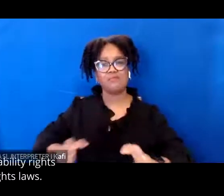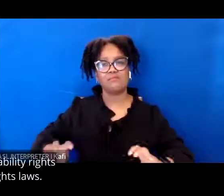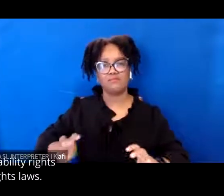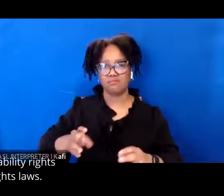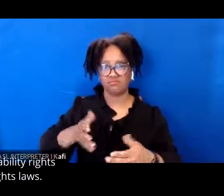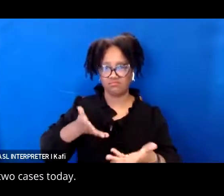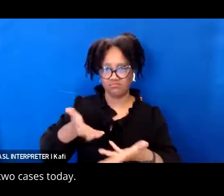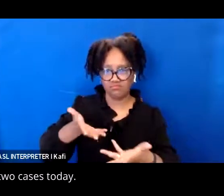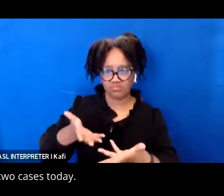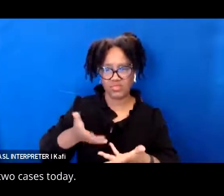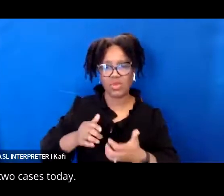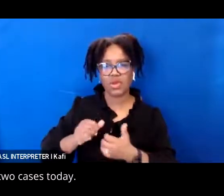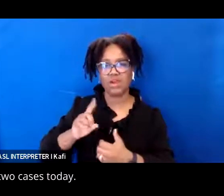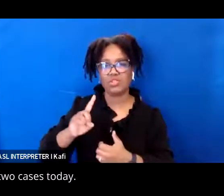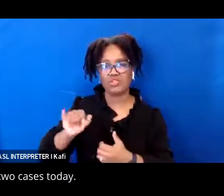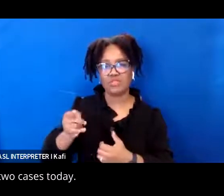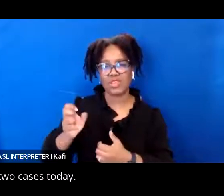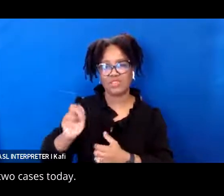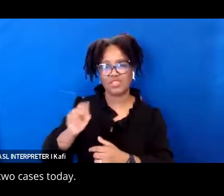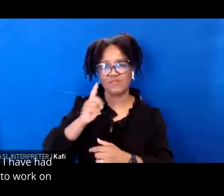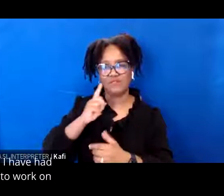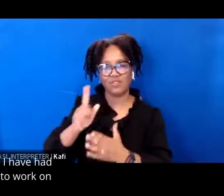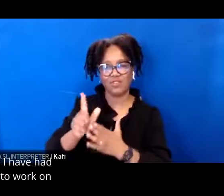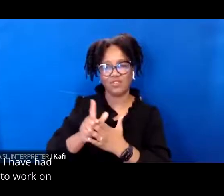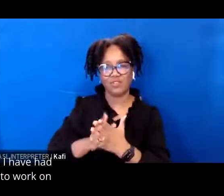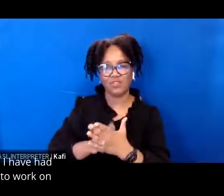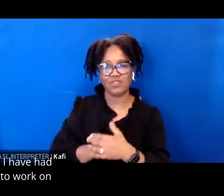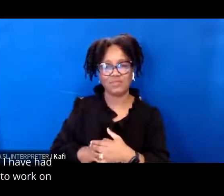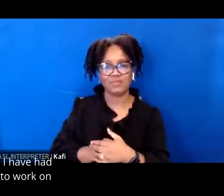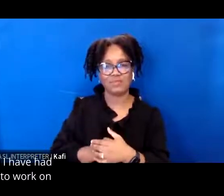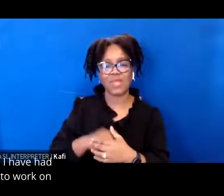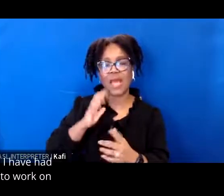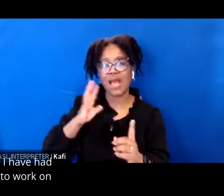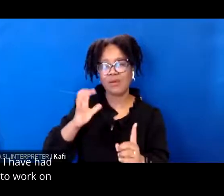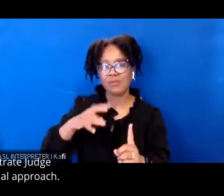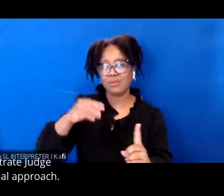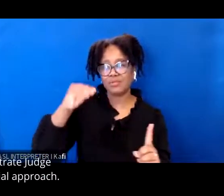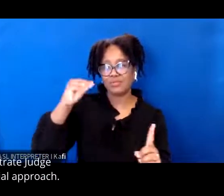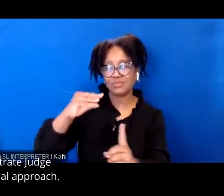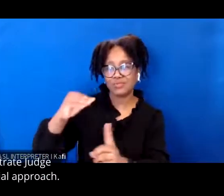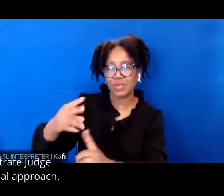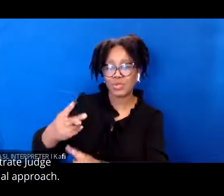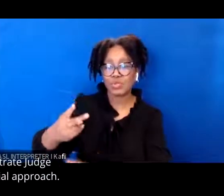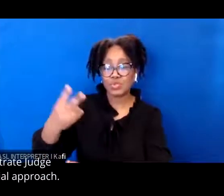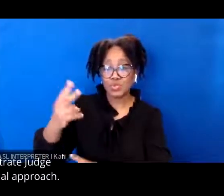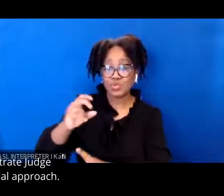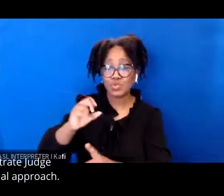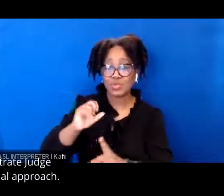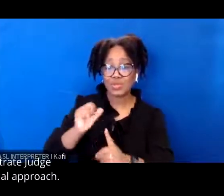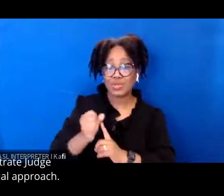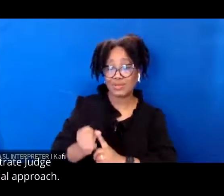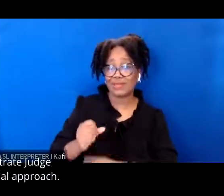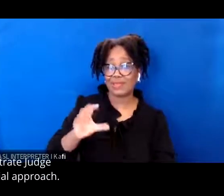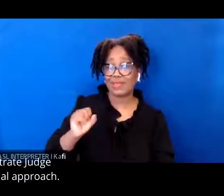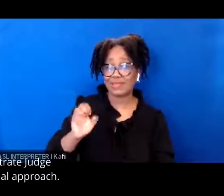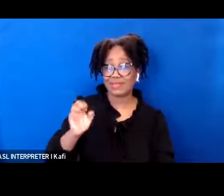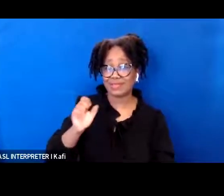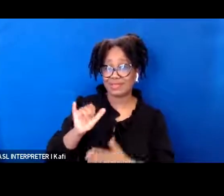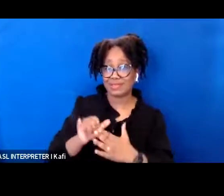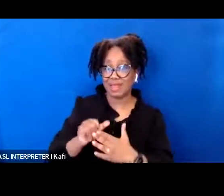laws i want to highlight two cases today one of which i've had the pleasure to work on that demonstrate judge jackson's judicial